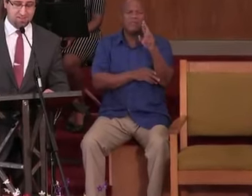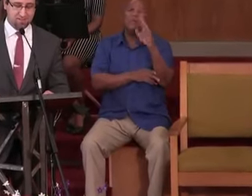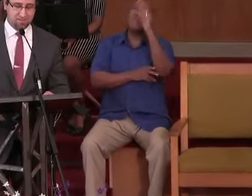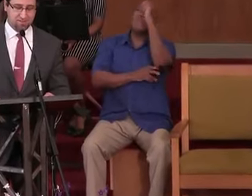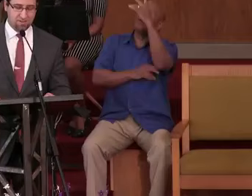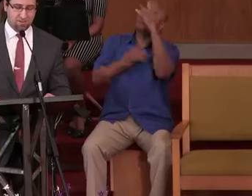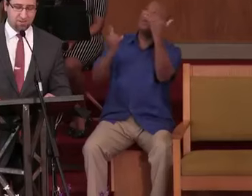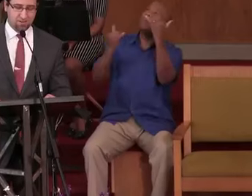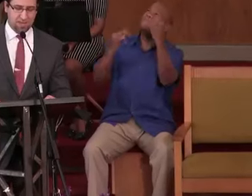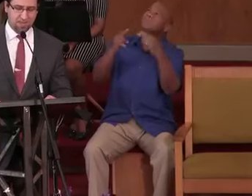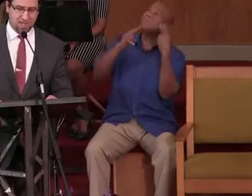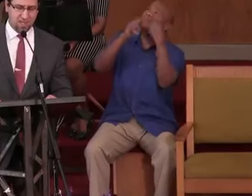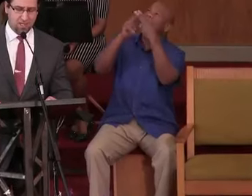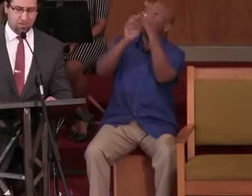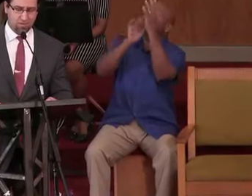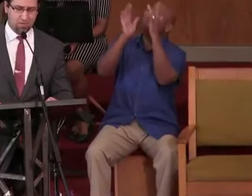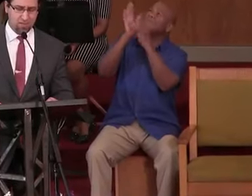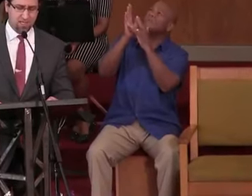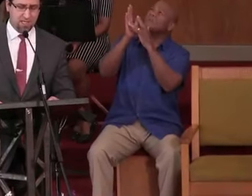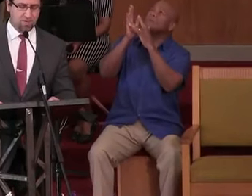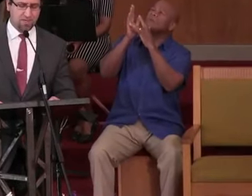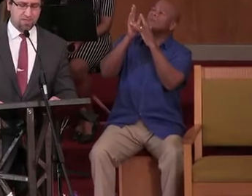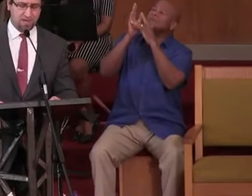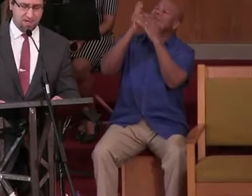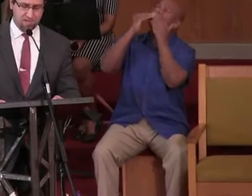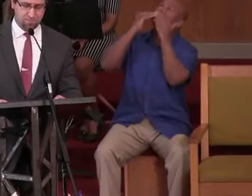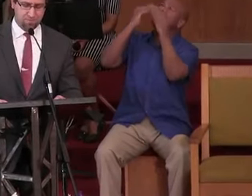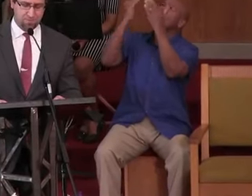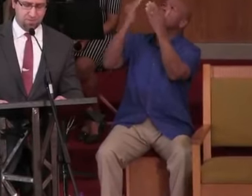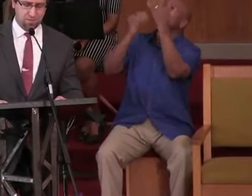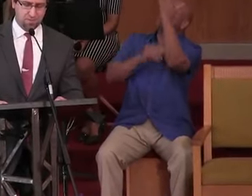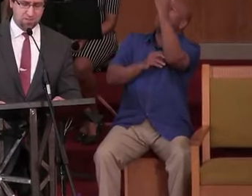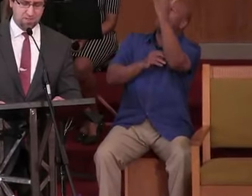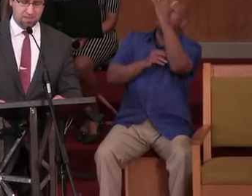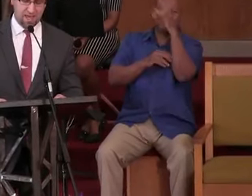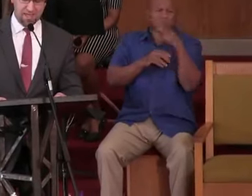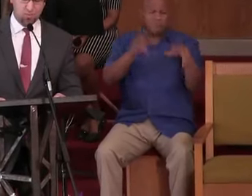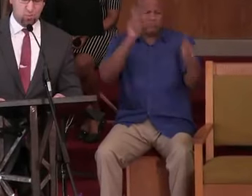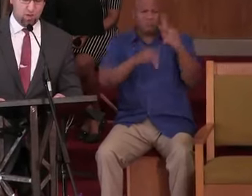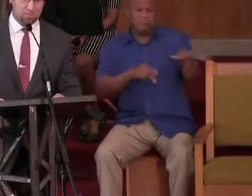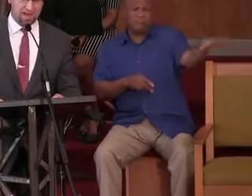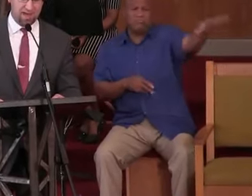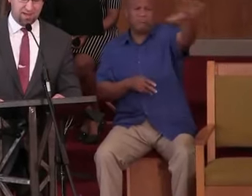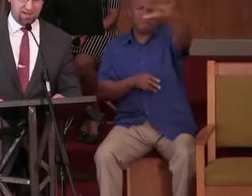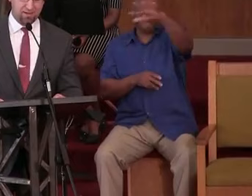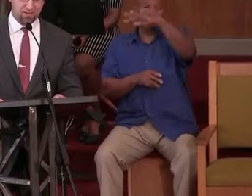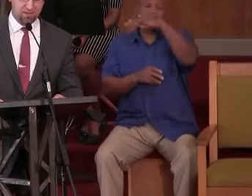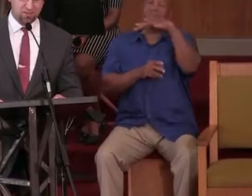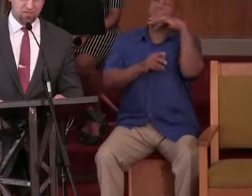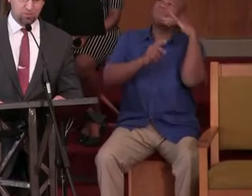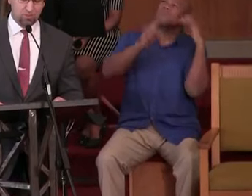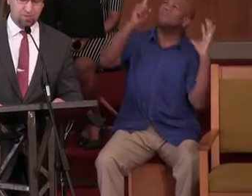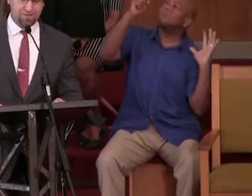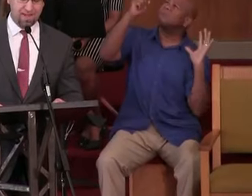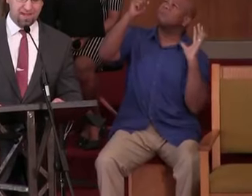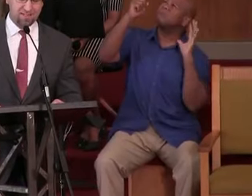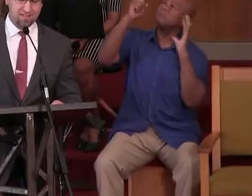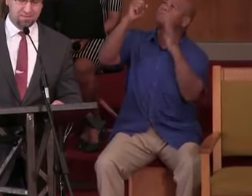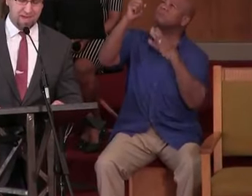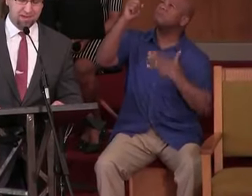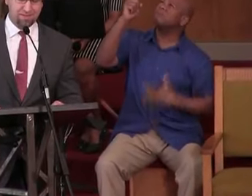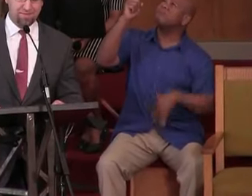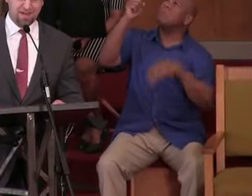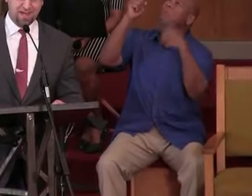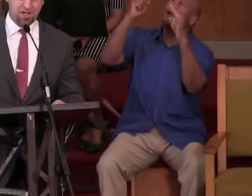Jesus, we thank you that we could come as one body to glorify and